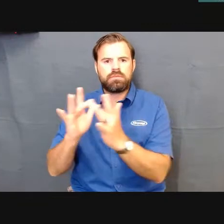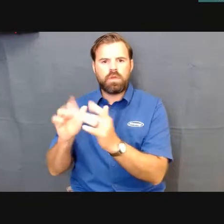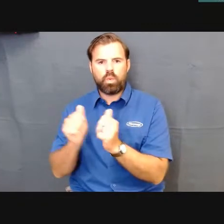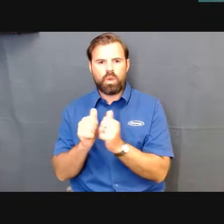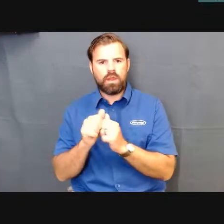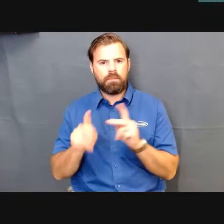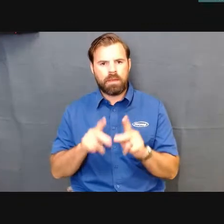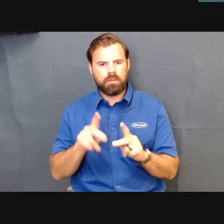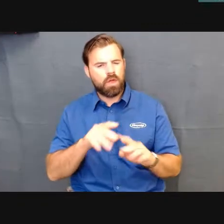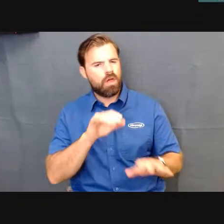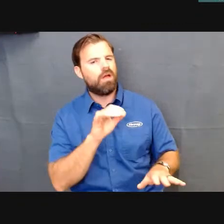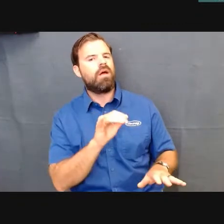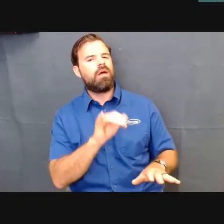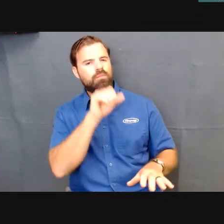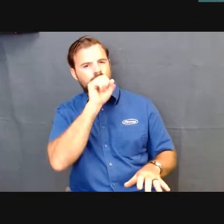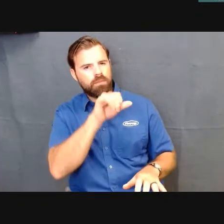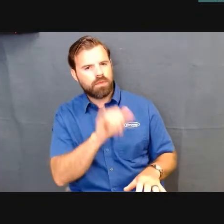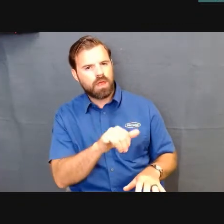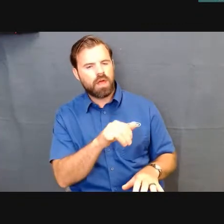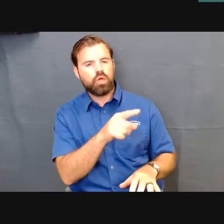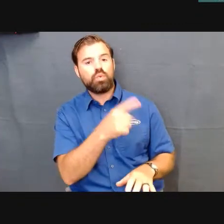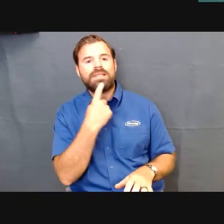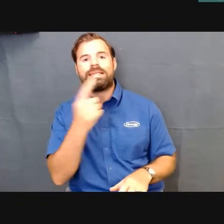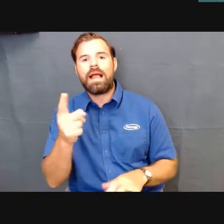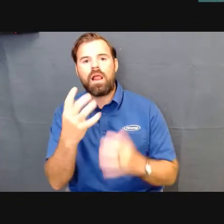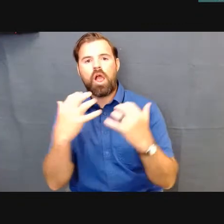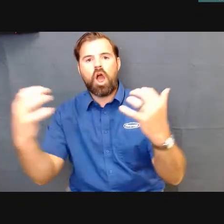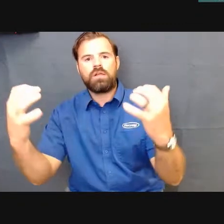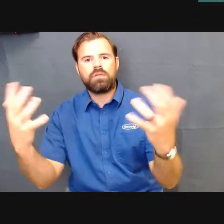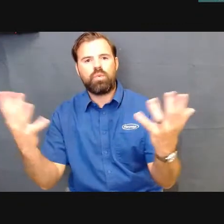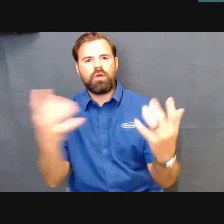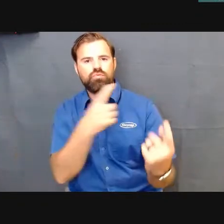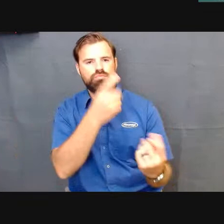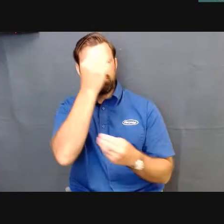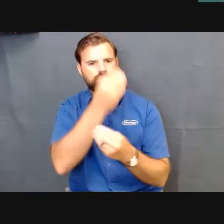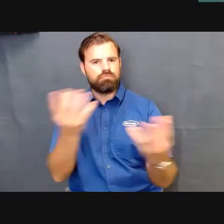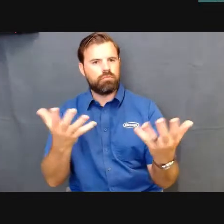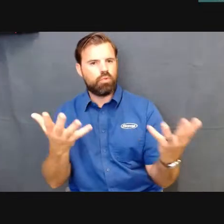All right, if you could tell the audience something, what would you say?